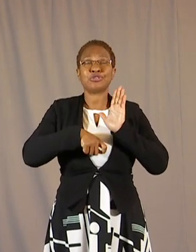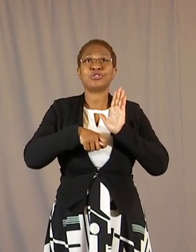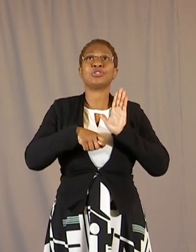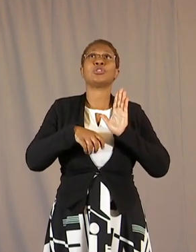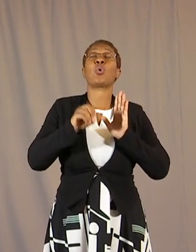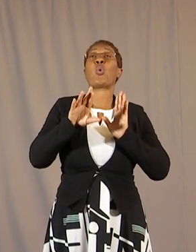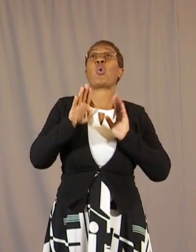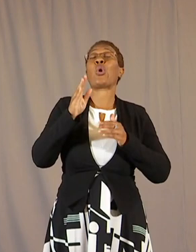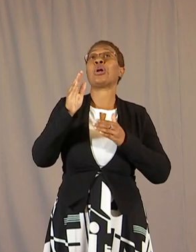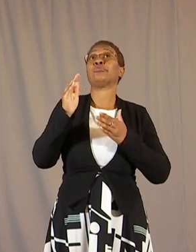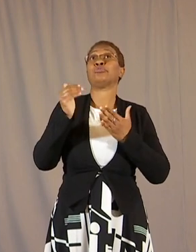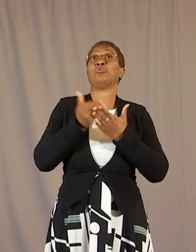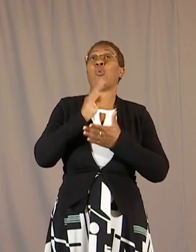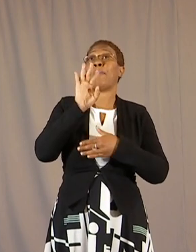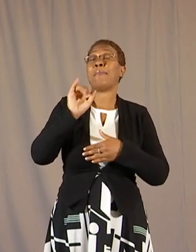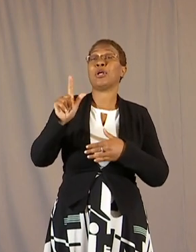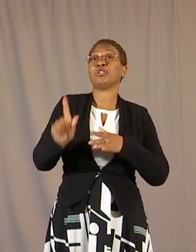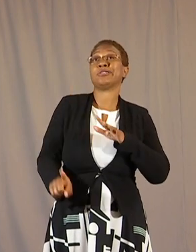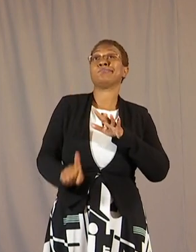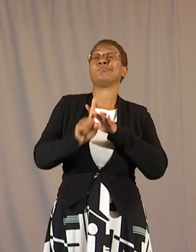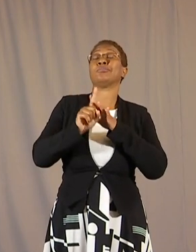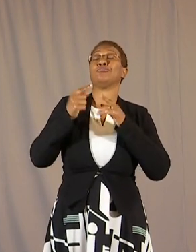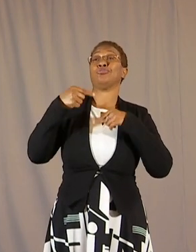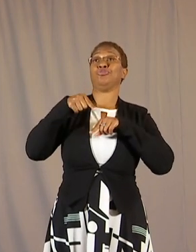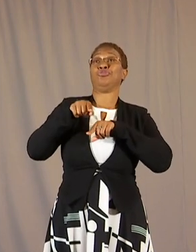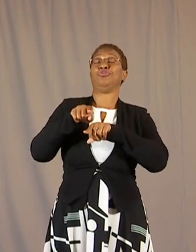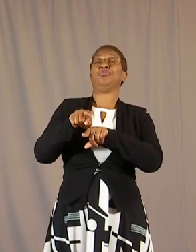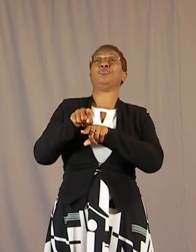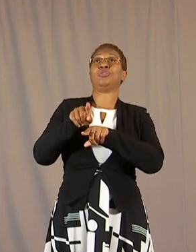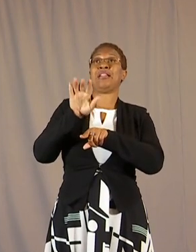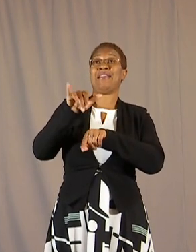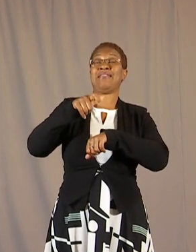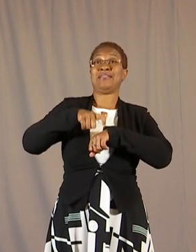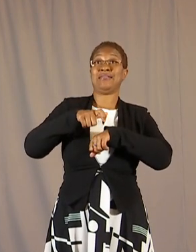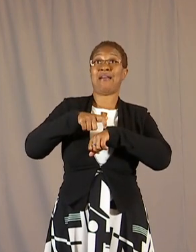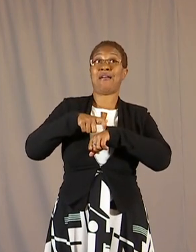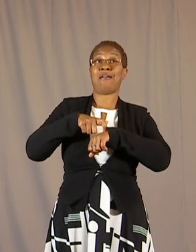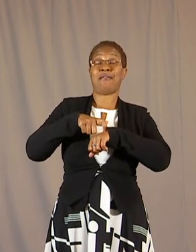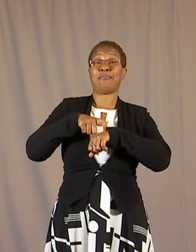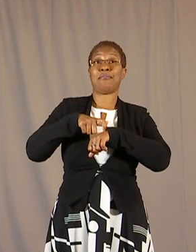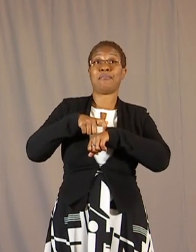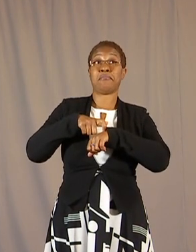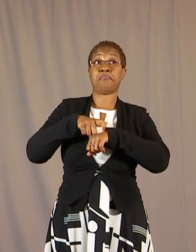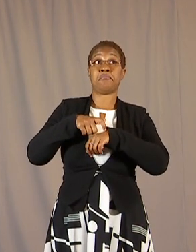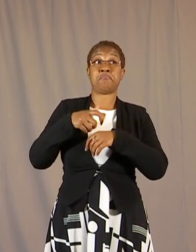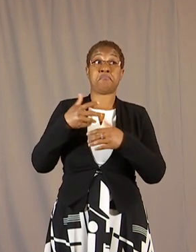the issues discussed here today? Thank you.